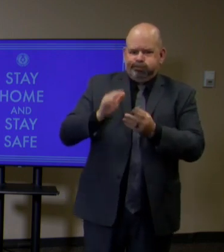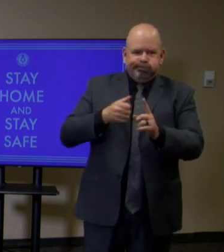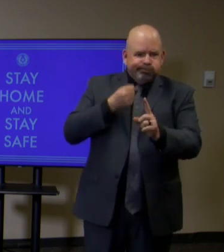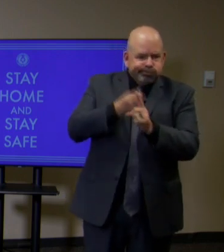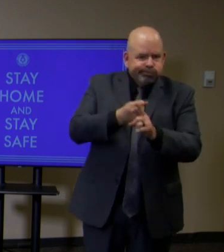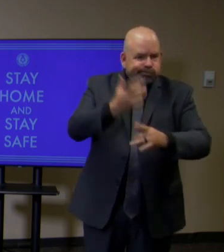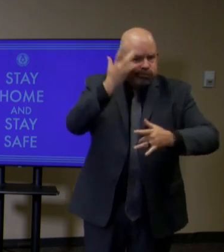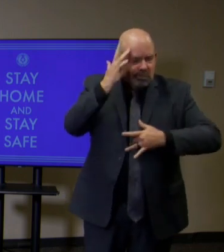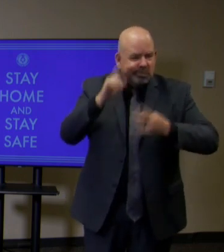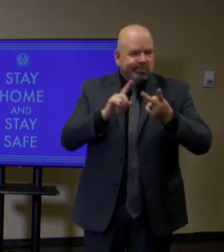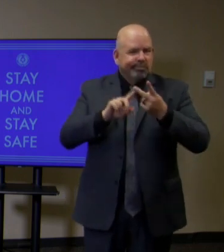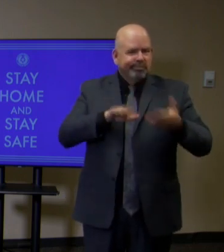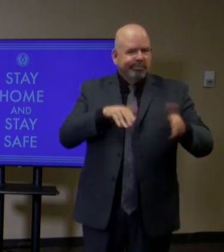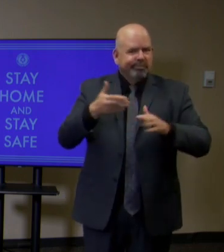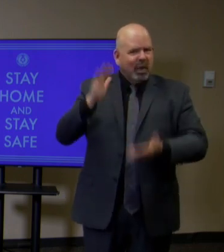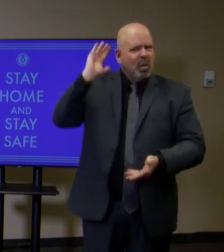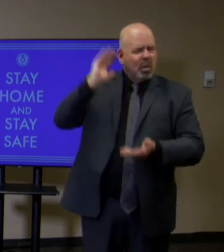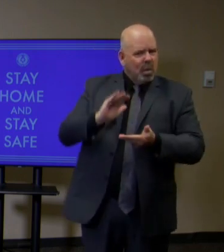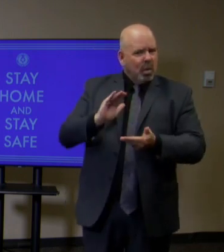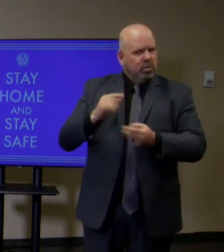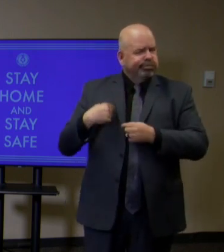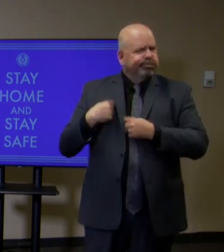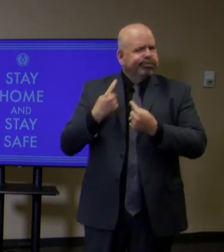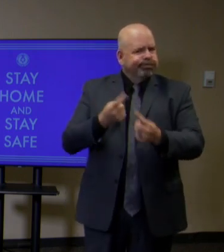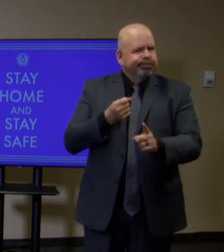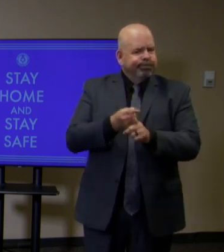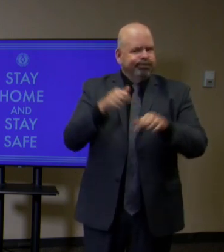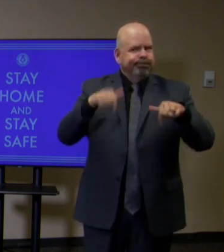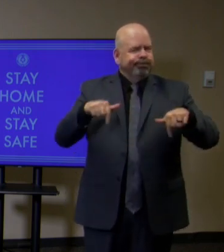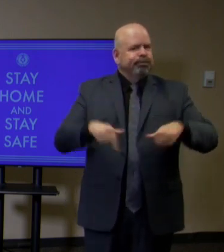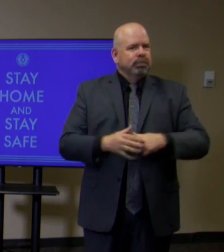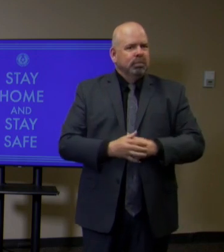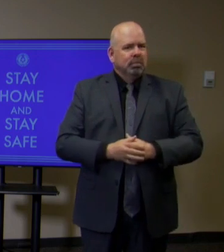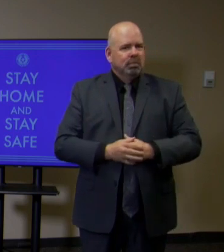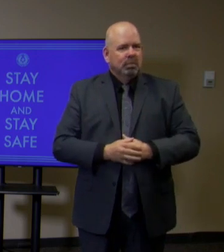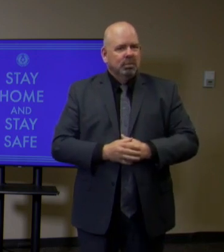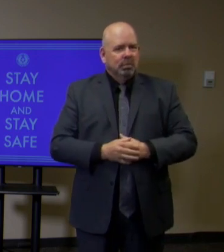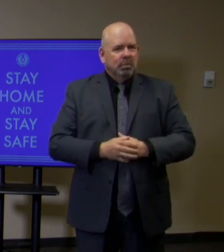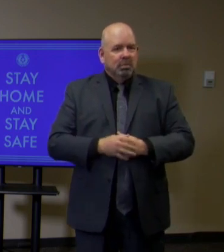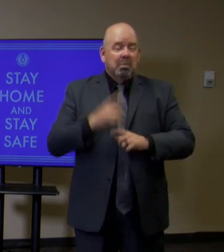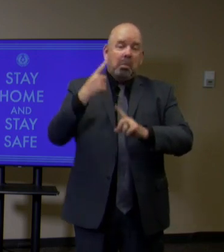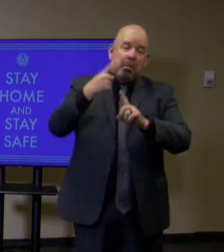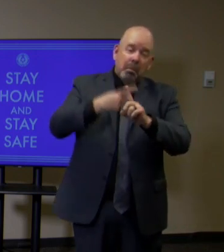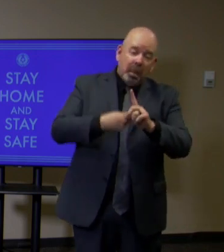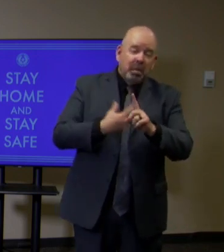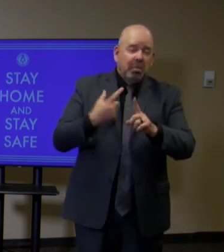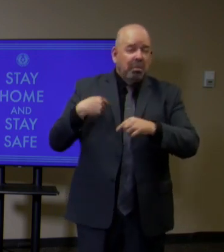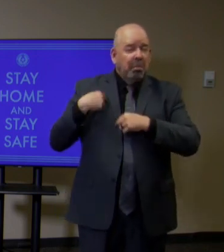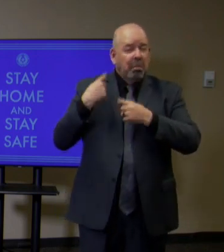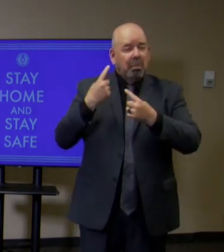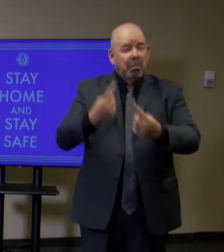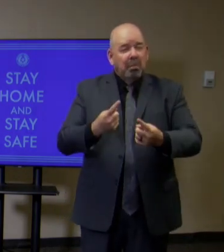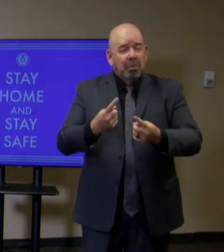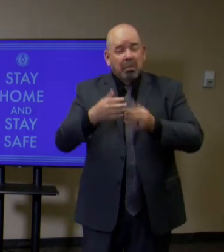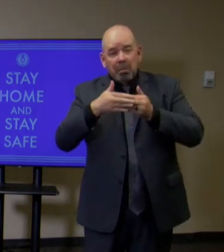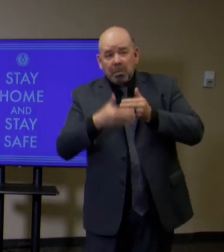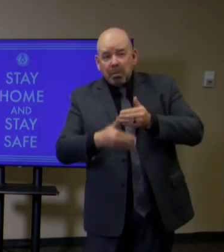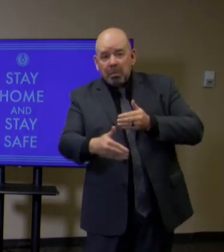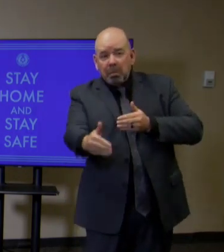in, a month. Now, we just don't know what will happen in those 2 days, but hopefully that will be a good